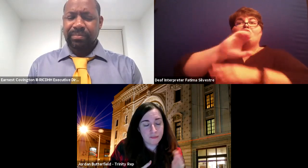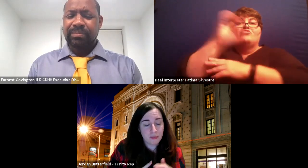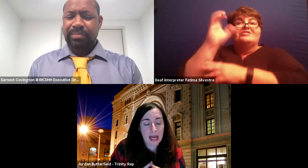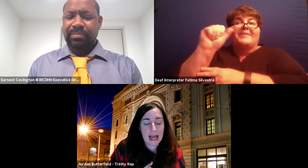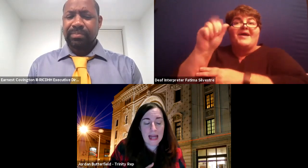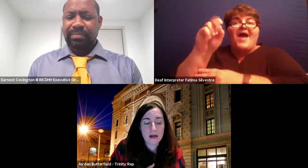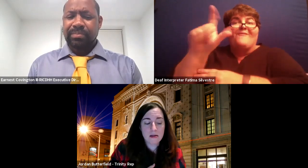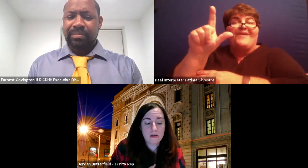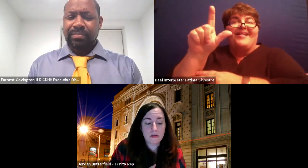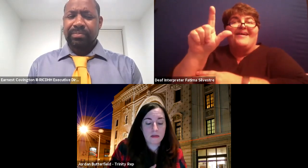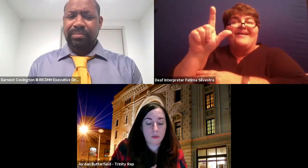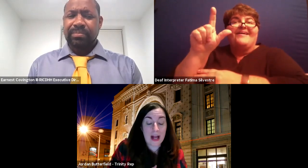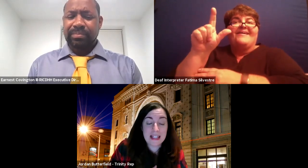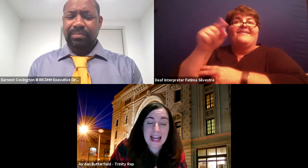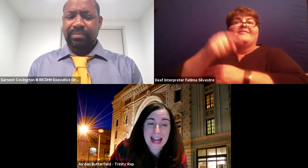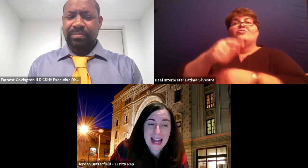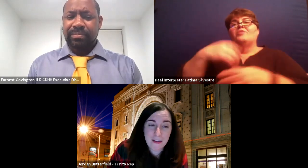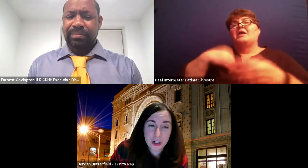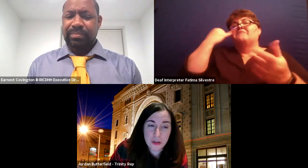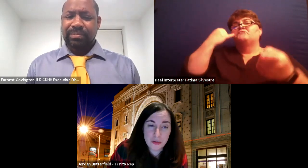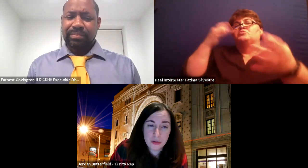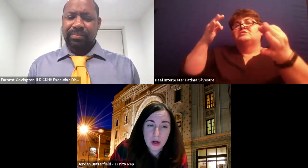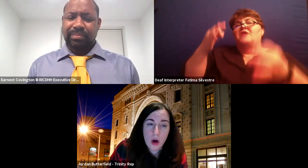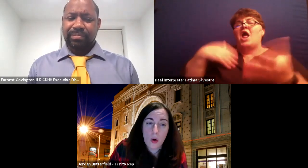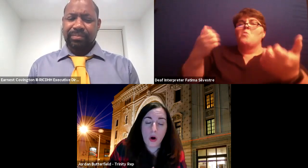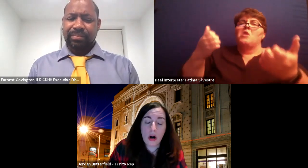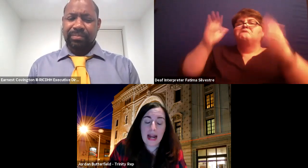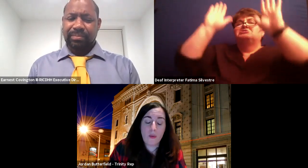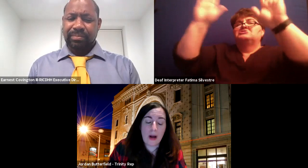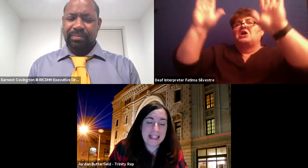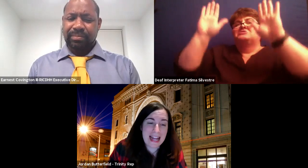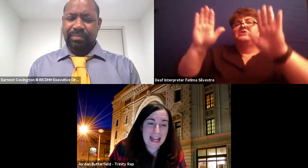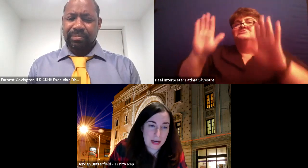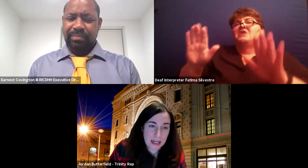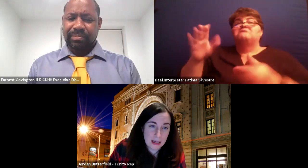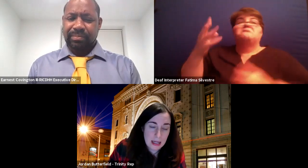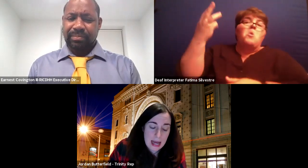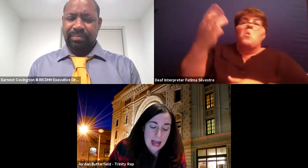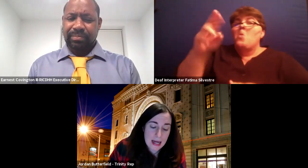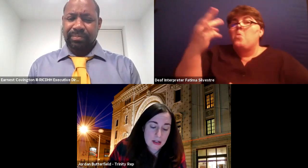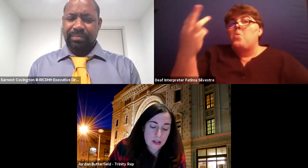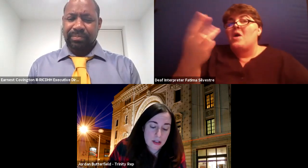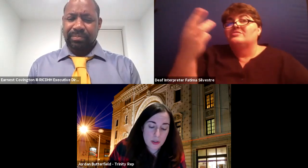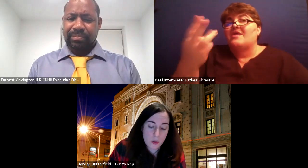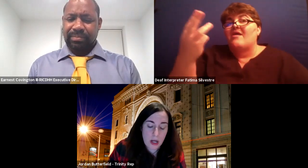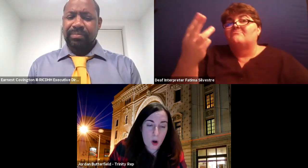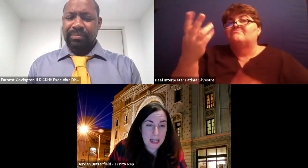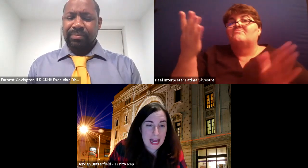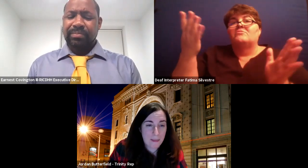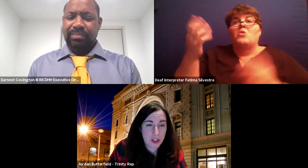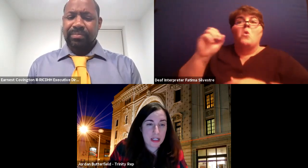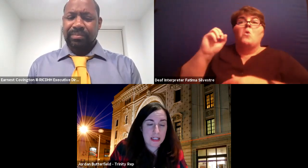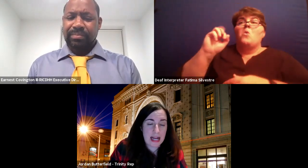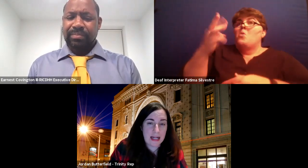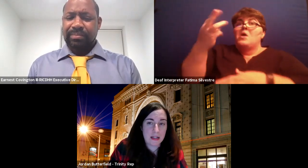afternoon, a Wednesday afternoon, or a Wednesday evening. and those would